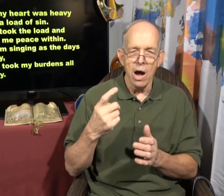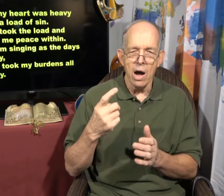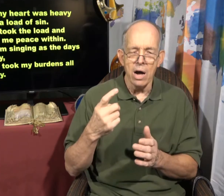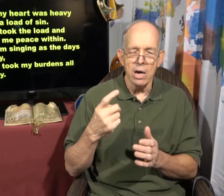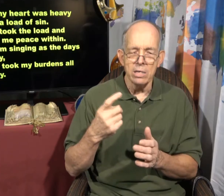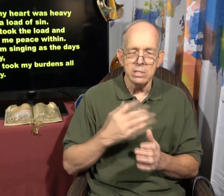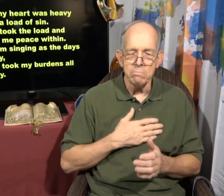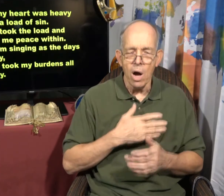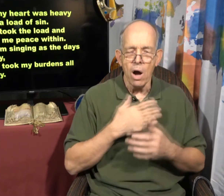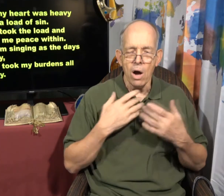all